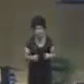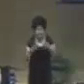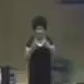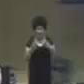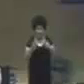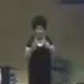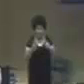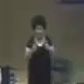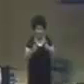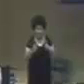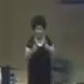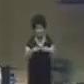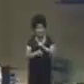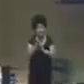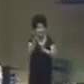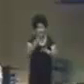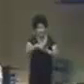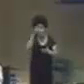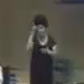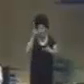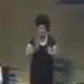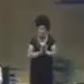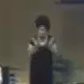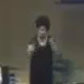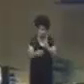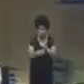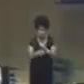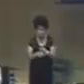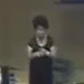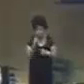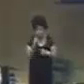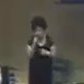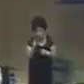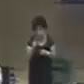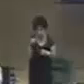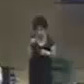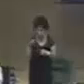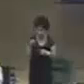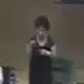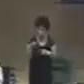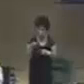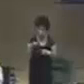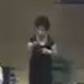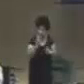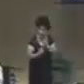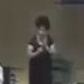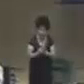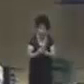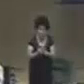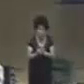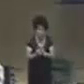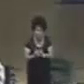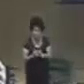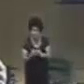higher education generally, and some of the key trends we see happening within higher education within the global